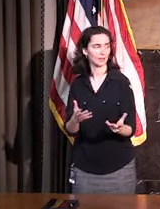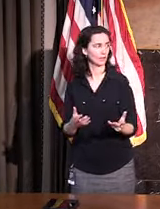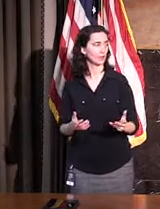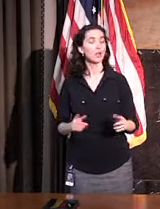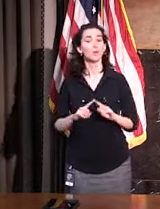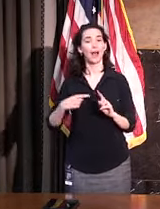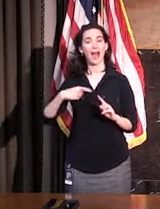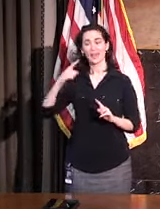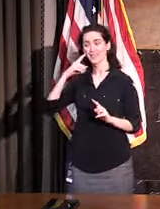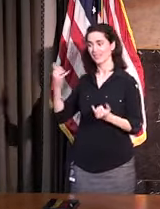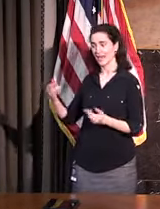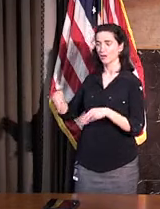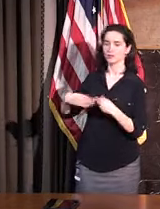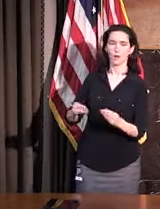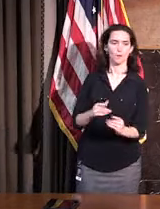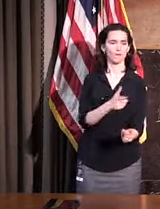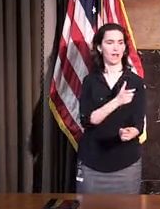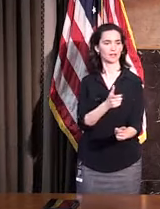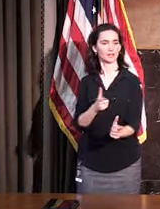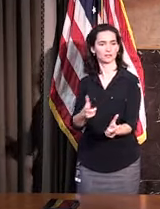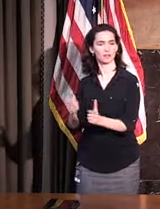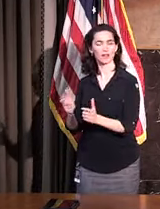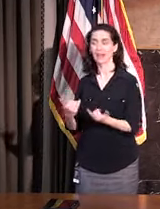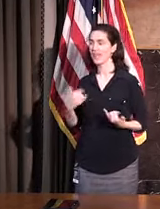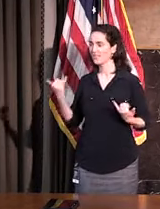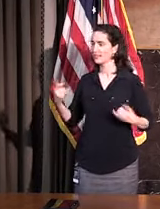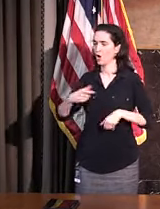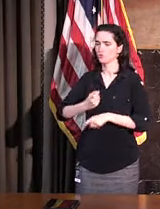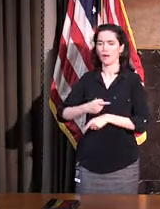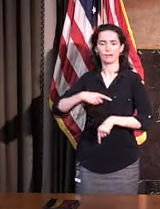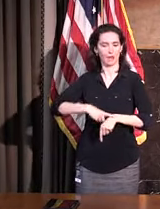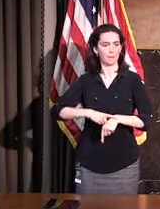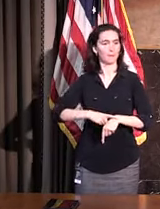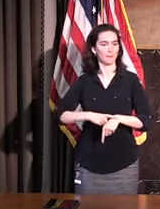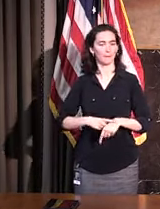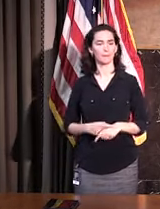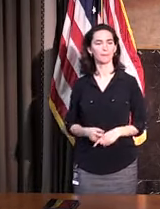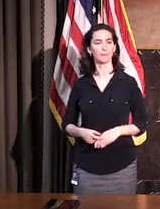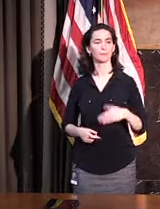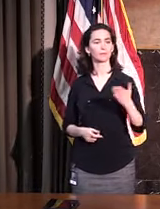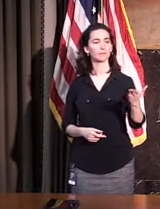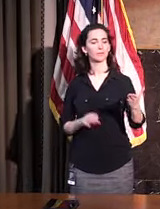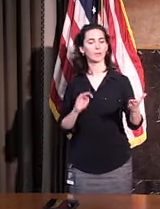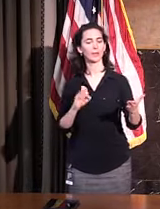now. I think this was the right time to expand. Yeah. Yeah, Melinda.